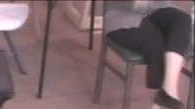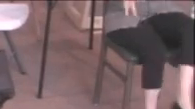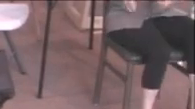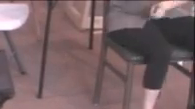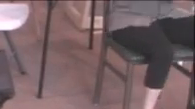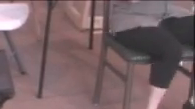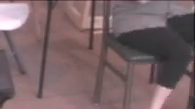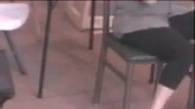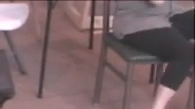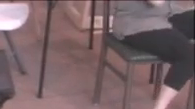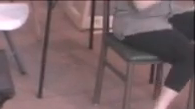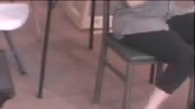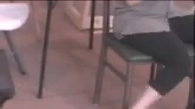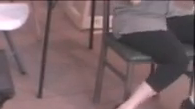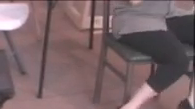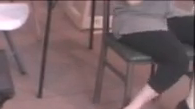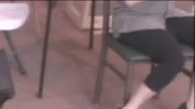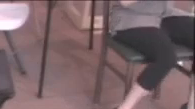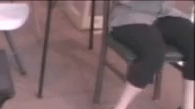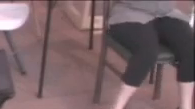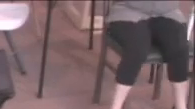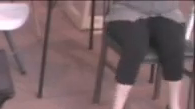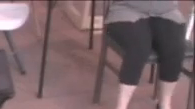And I won't get into that whole story.